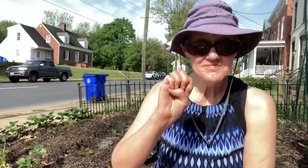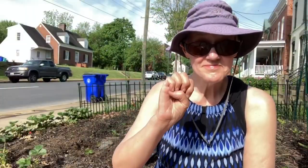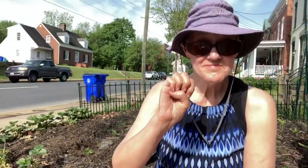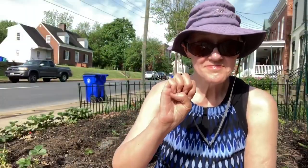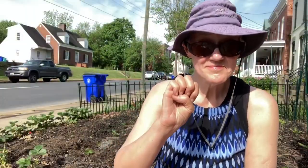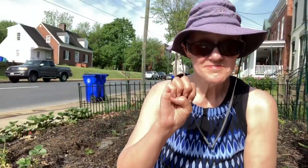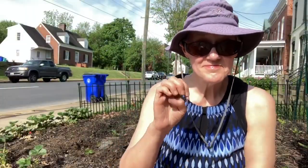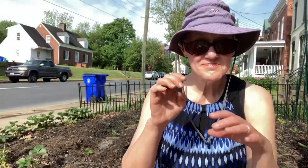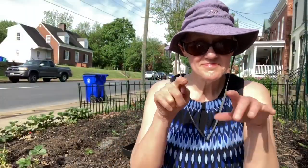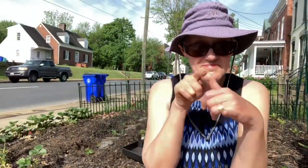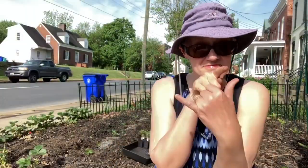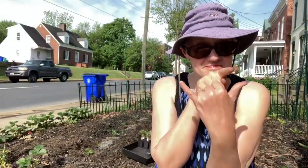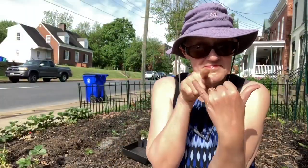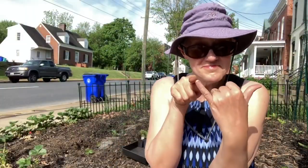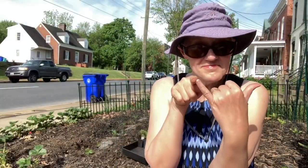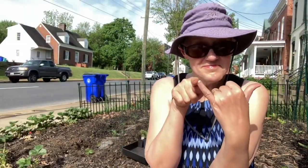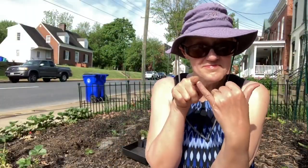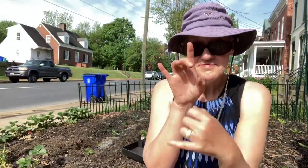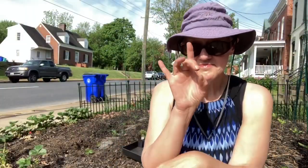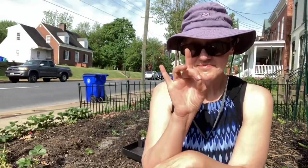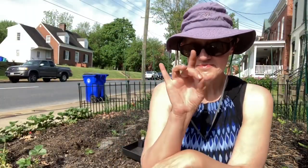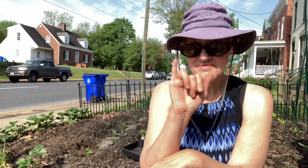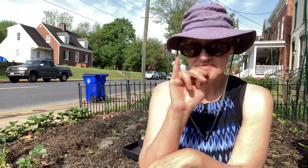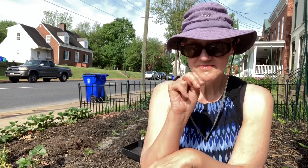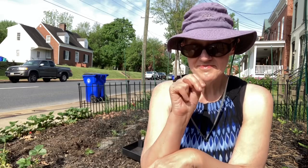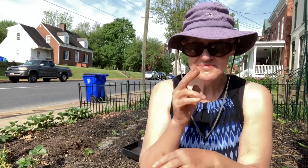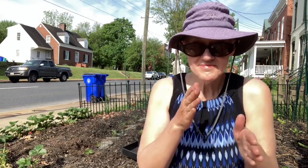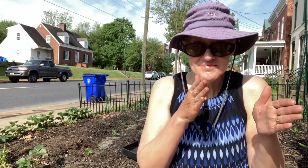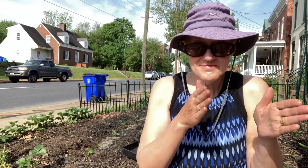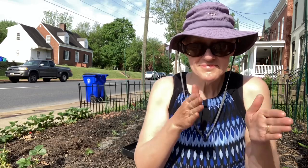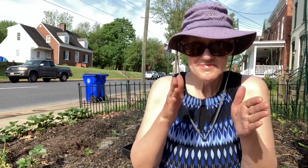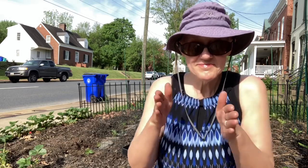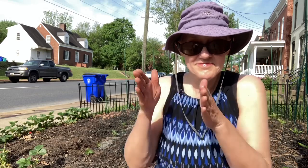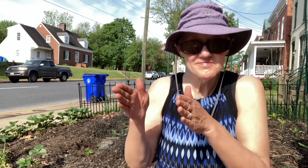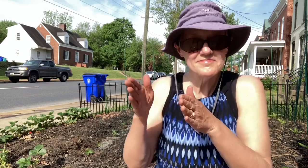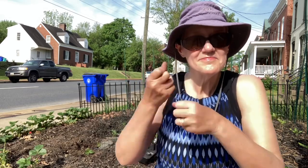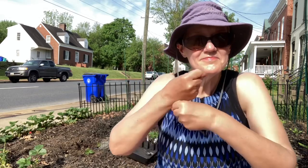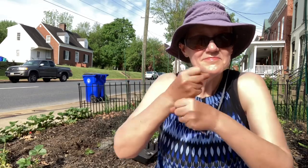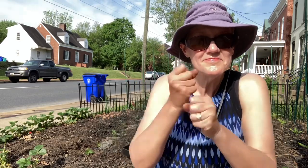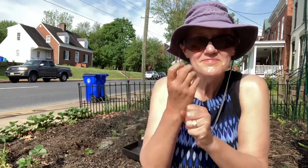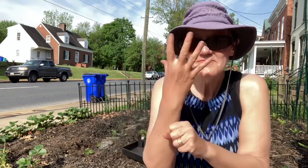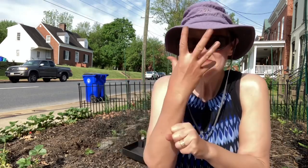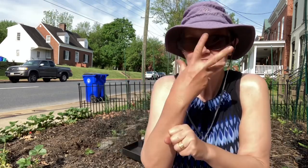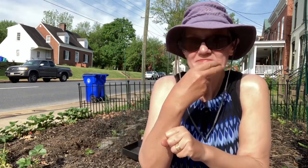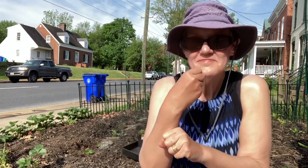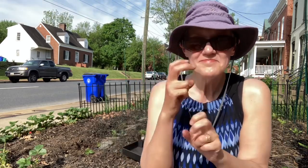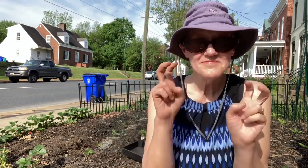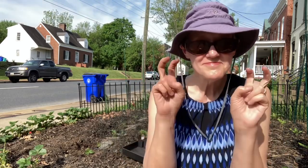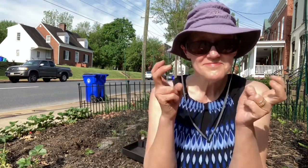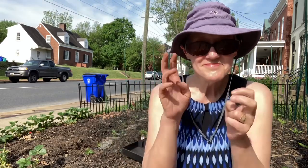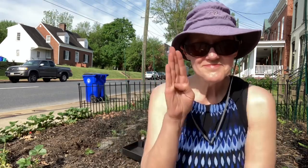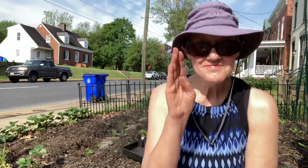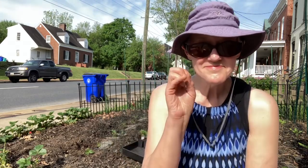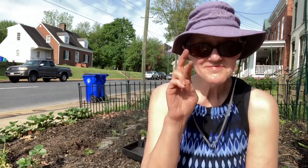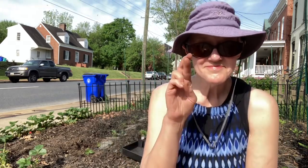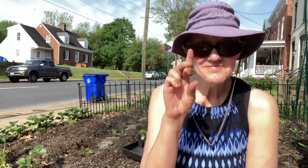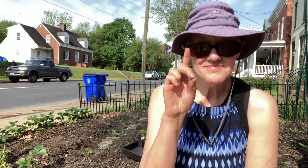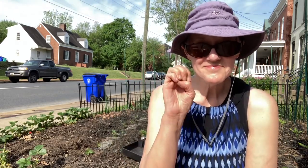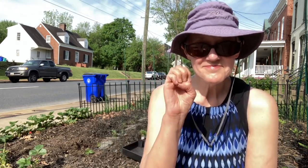Now you want to space your marigolds 8 inches apart. That's going to create a beautiful